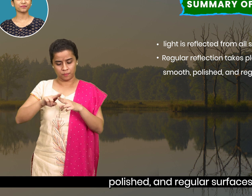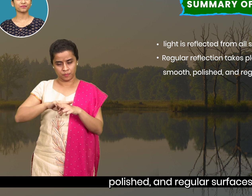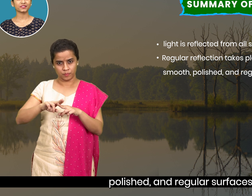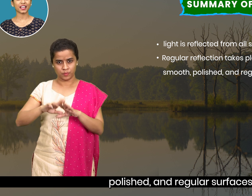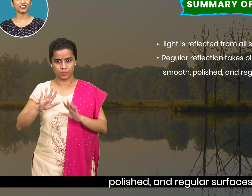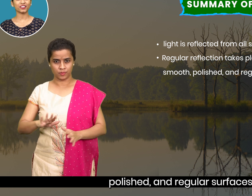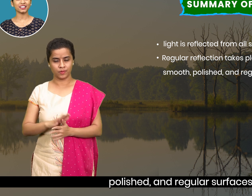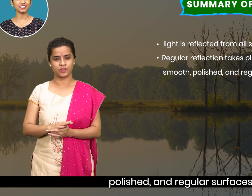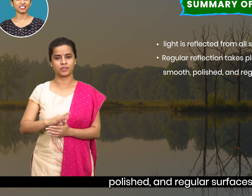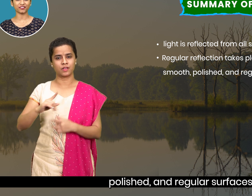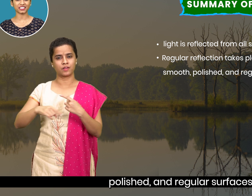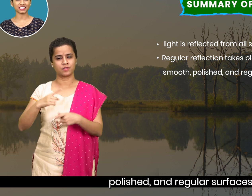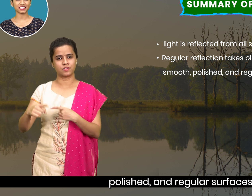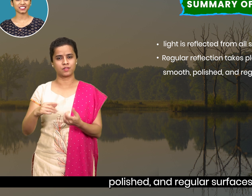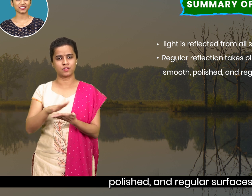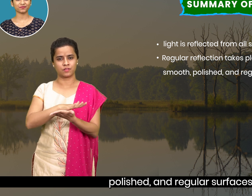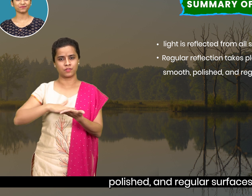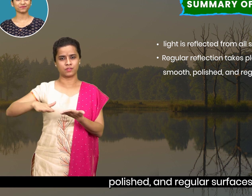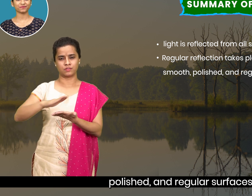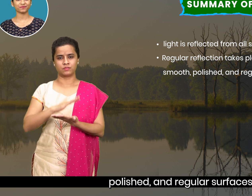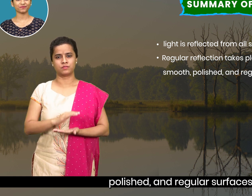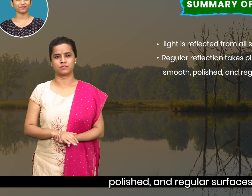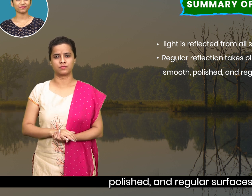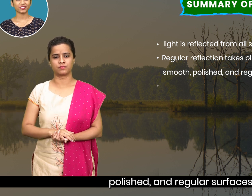polished and regular surfaces.